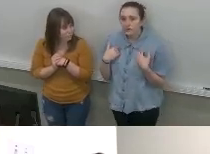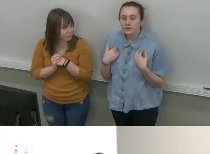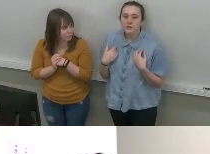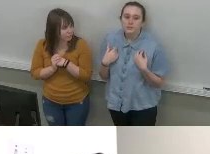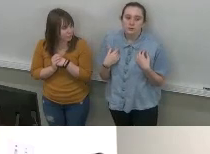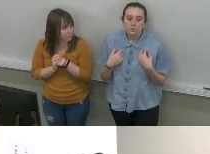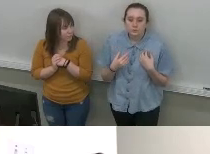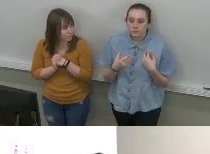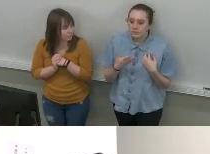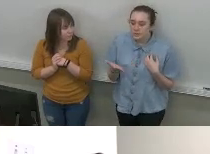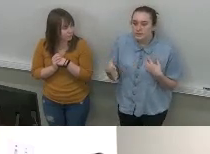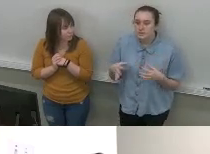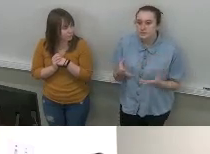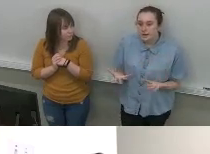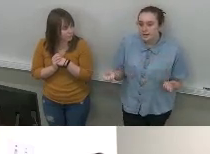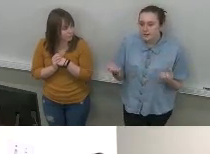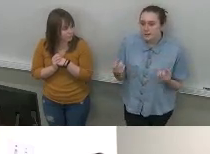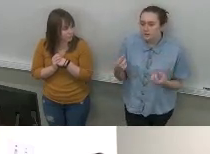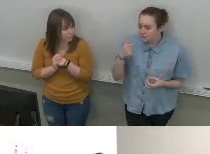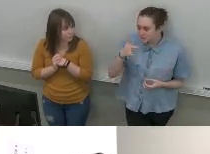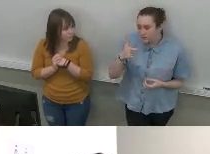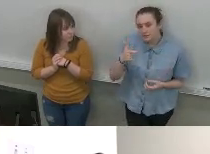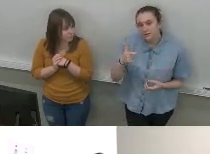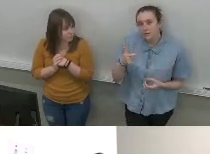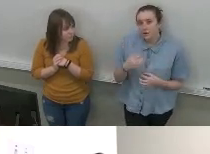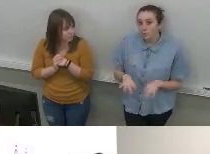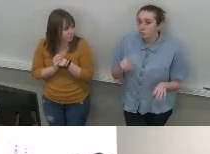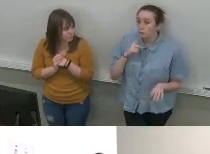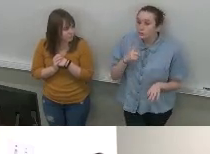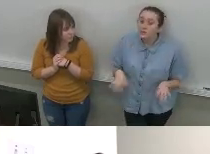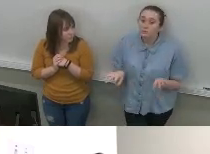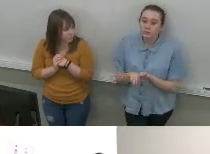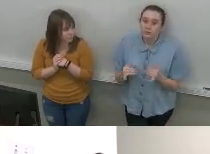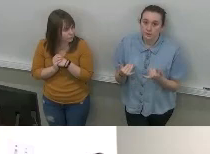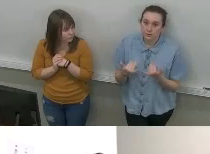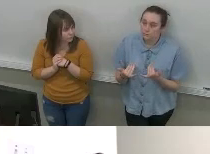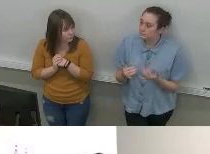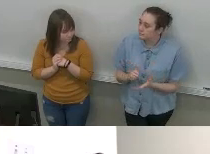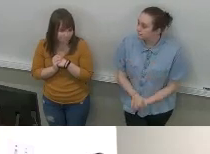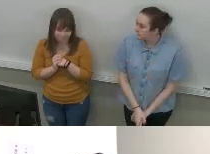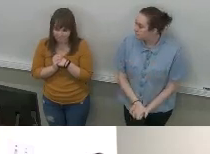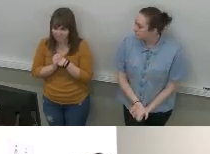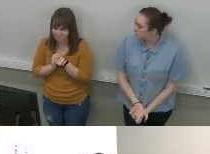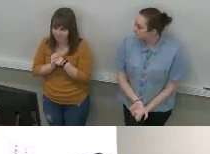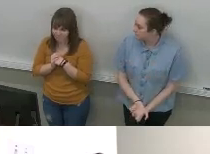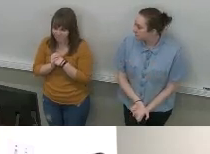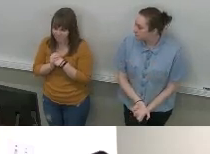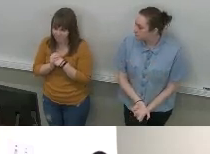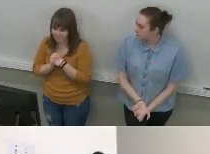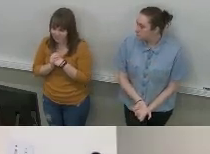have. So these signs that you'll see are really important right now. Mm-hmm.